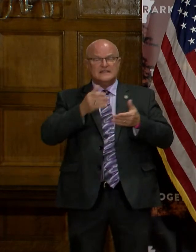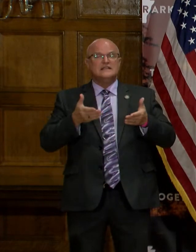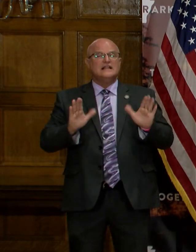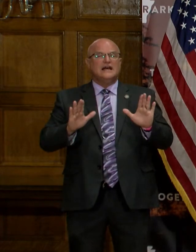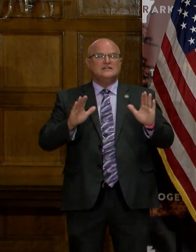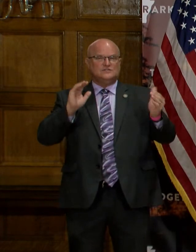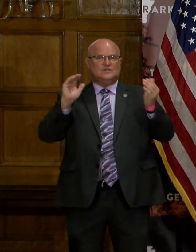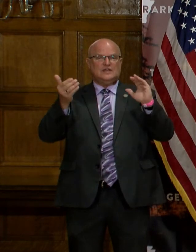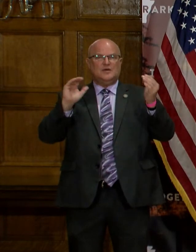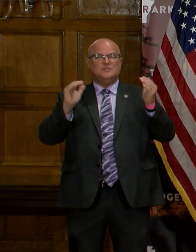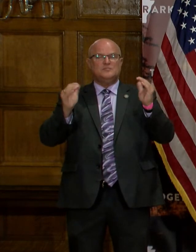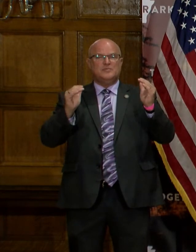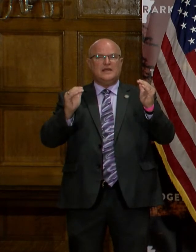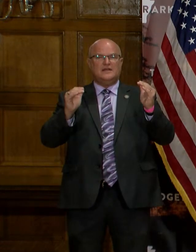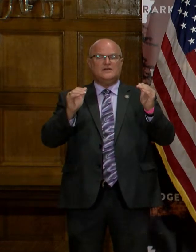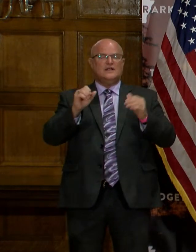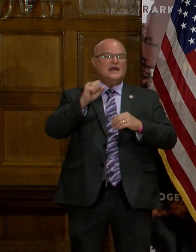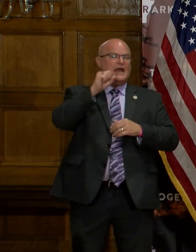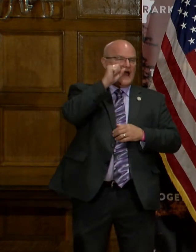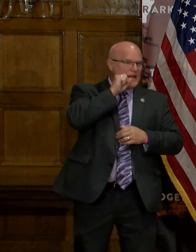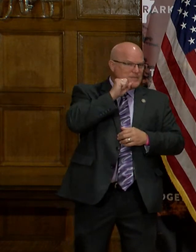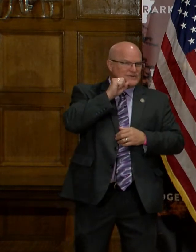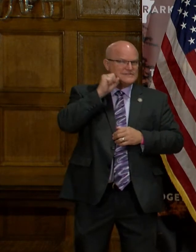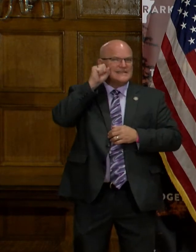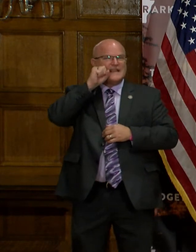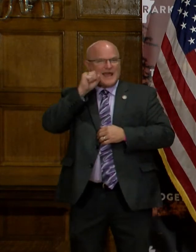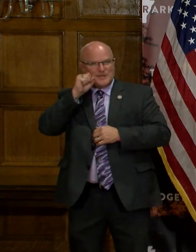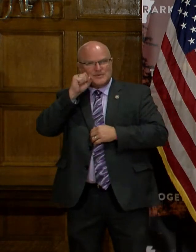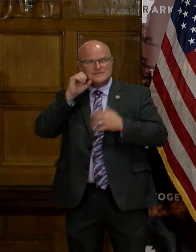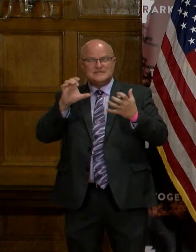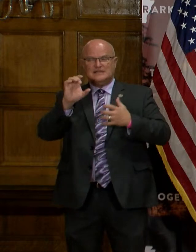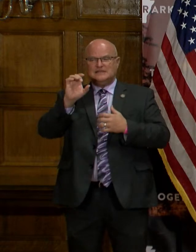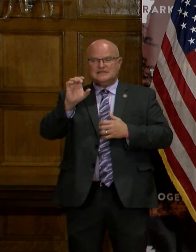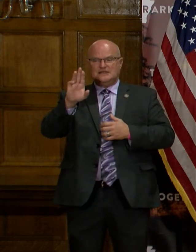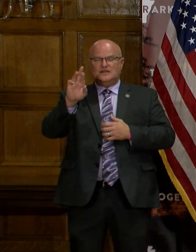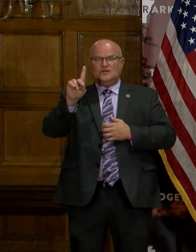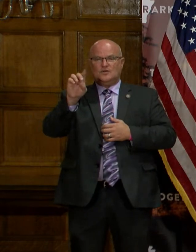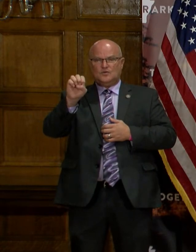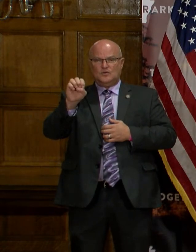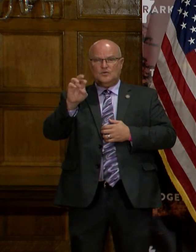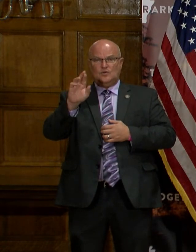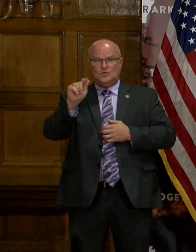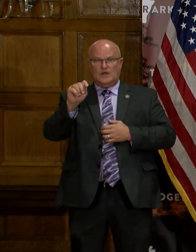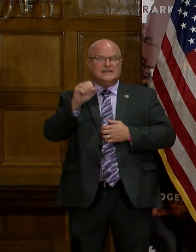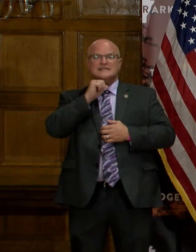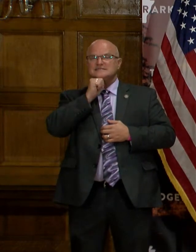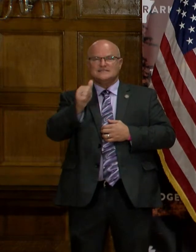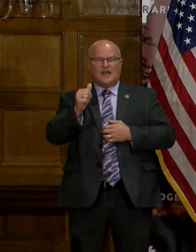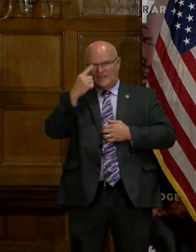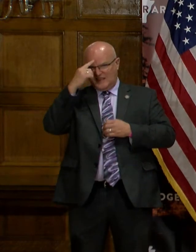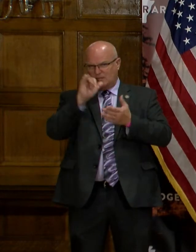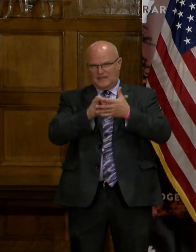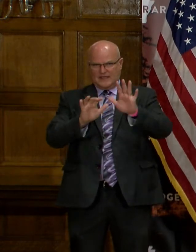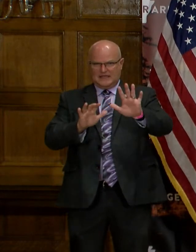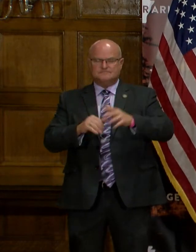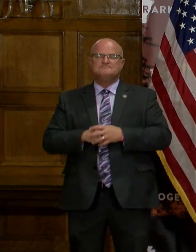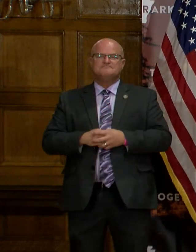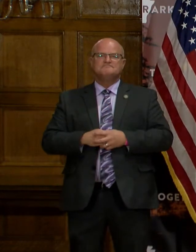allows you to compare essentially apples and apples, and that the crude rate does not take that into account. Thank you.